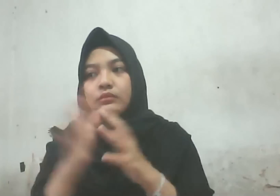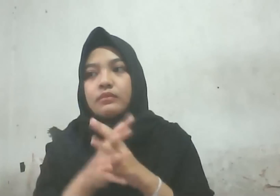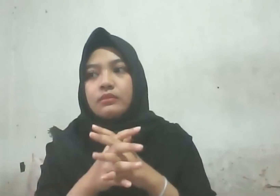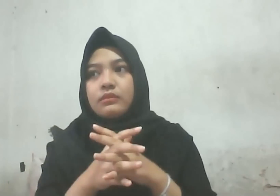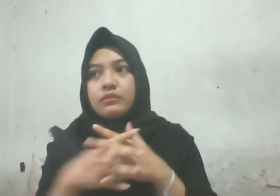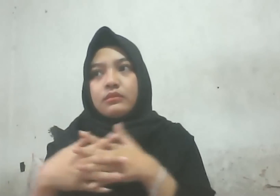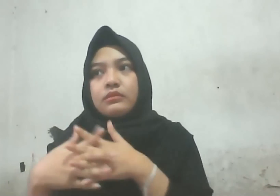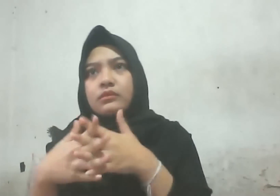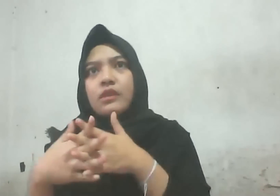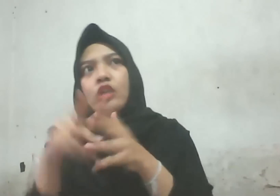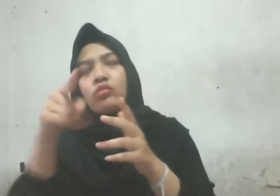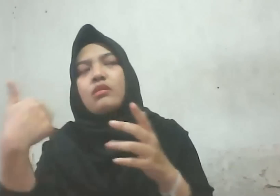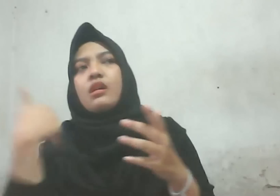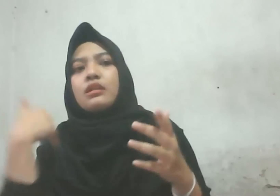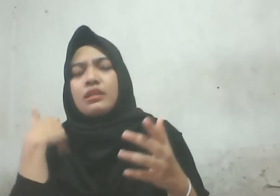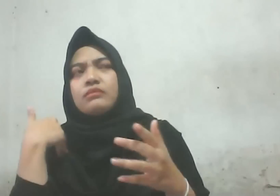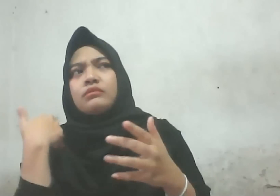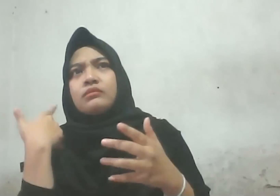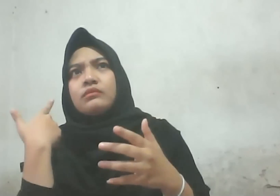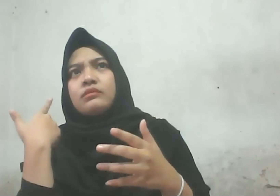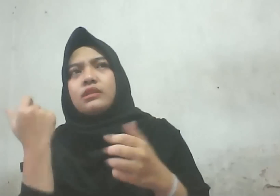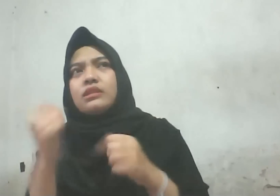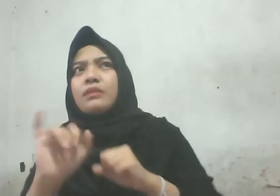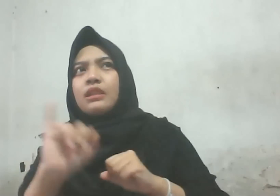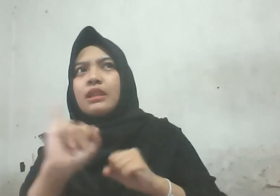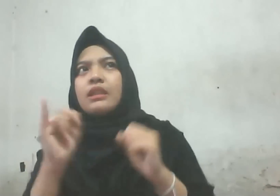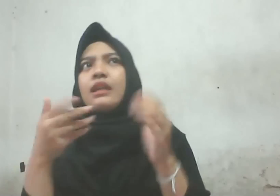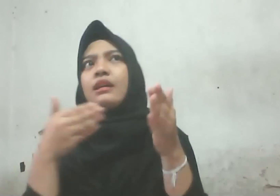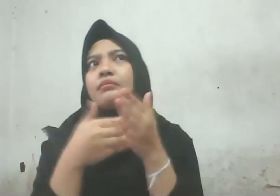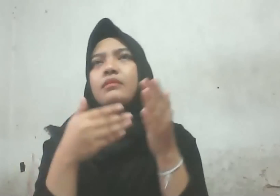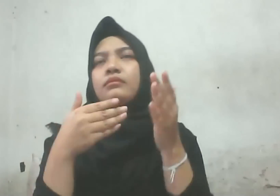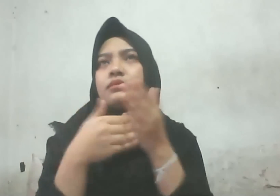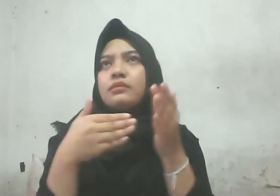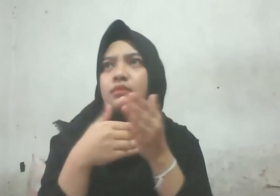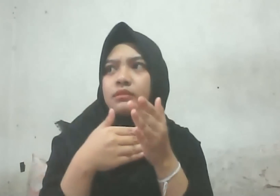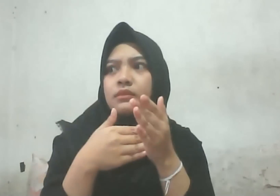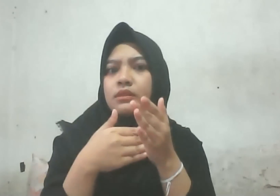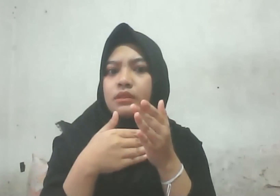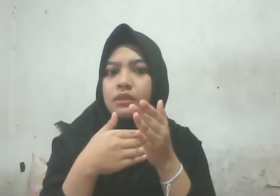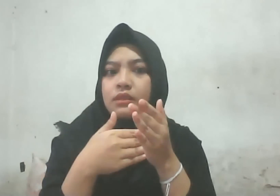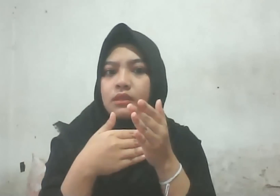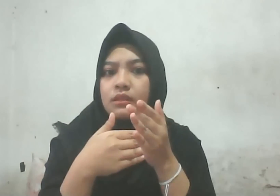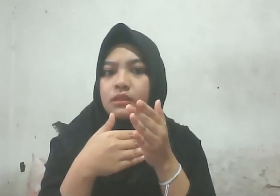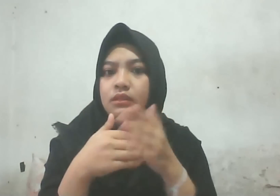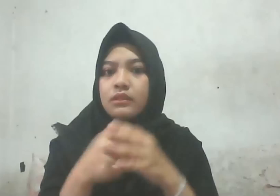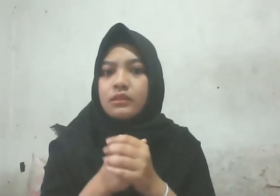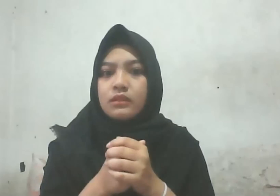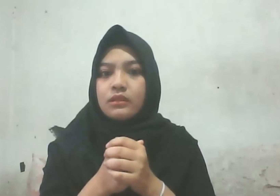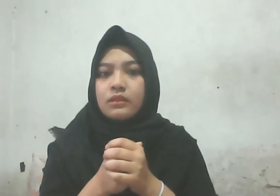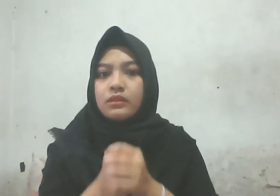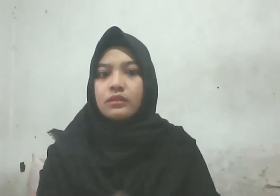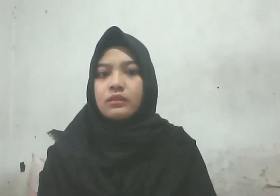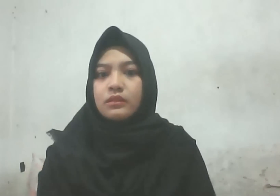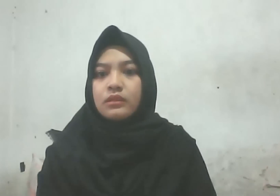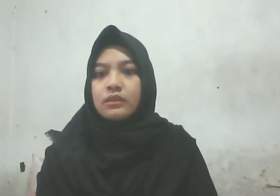a real challenge to so-called expertise of non-disabled people,